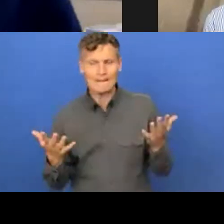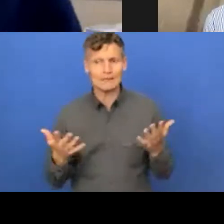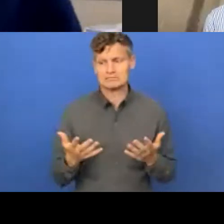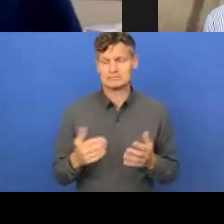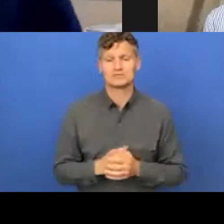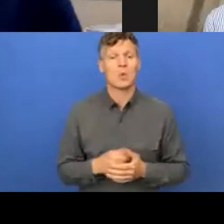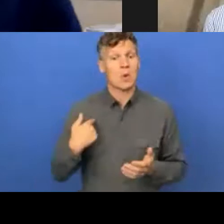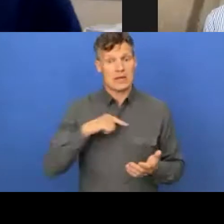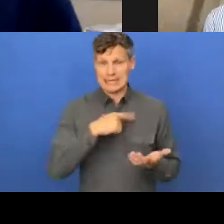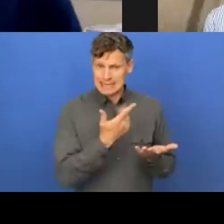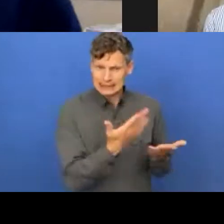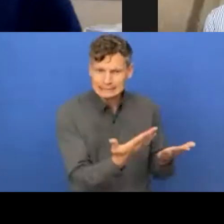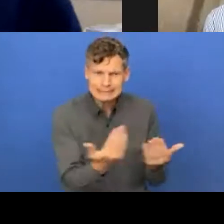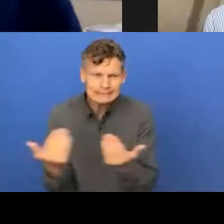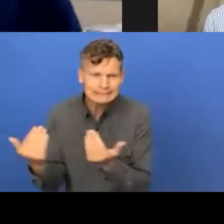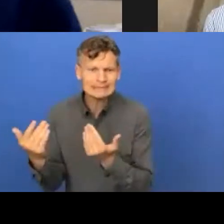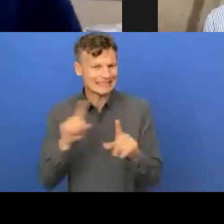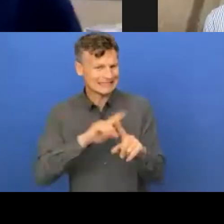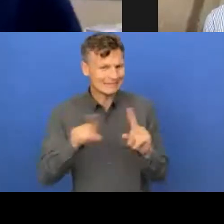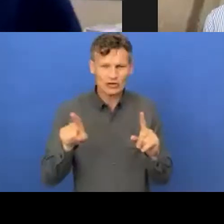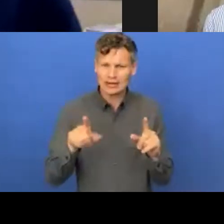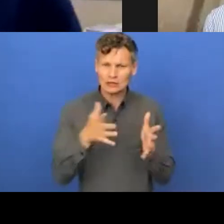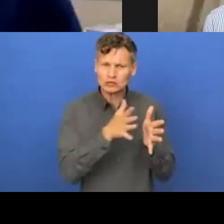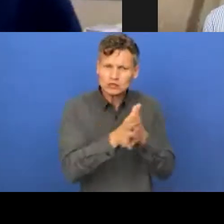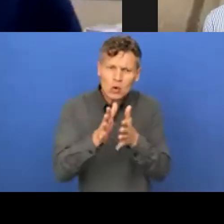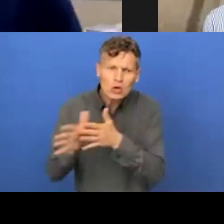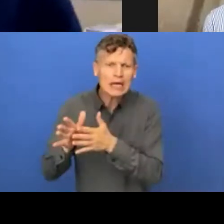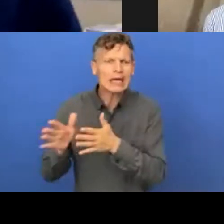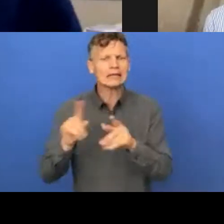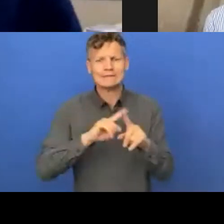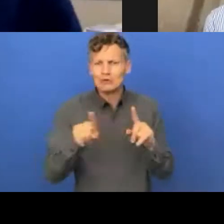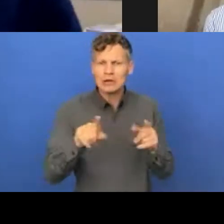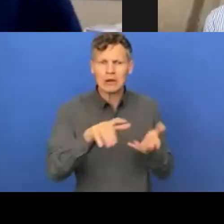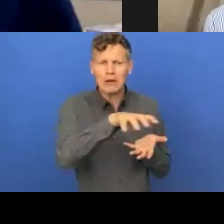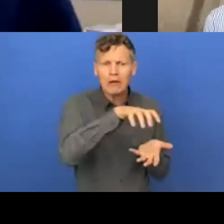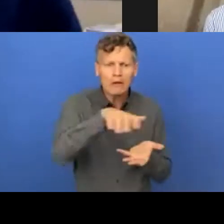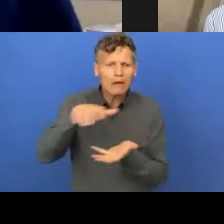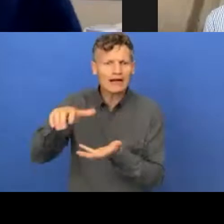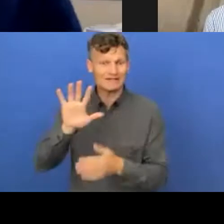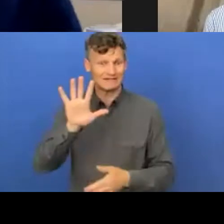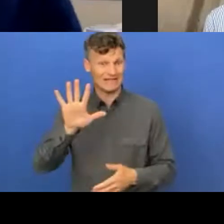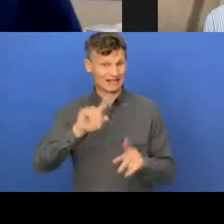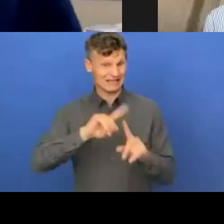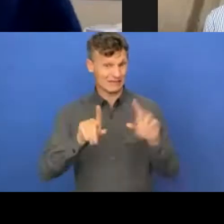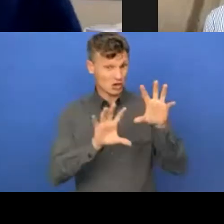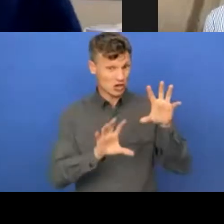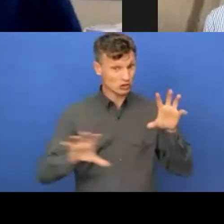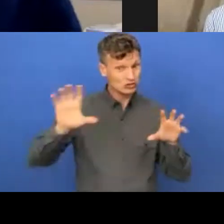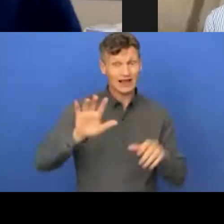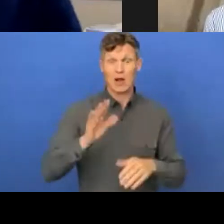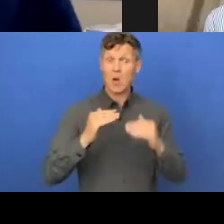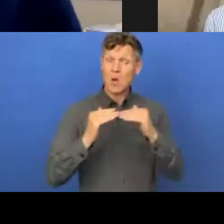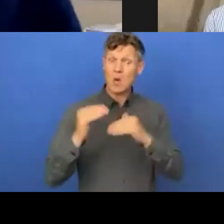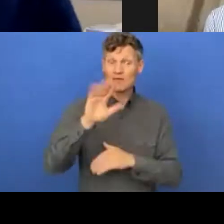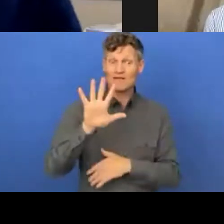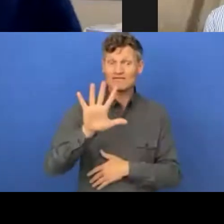data across 5 countries, and that was from over 500 participants. And so